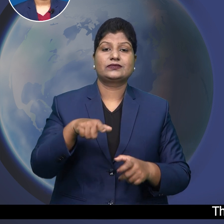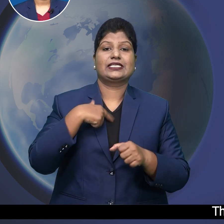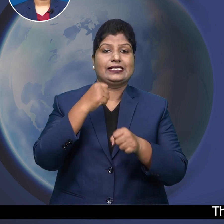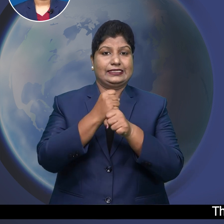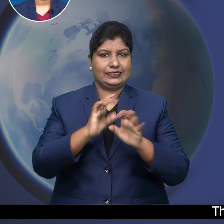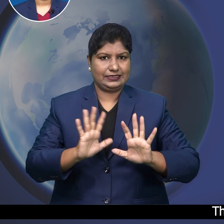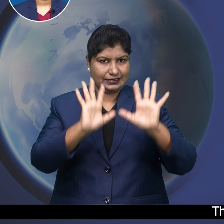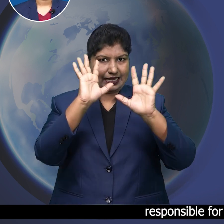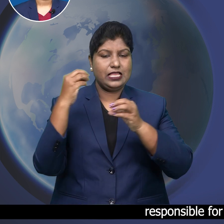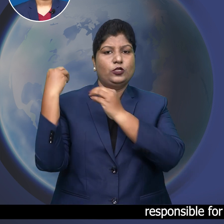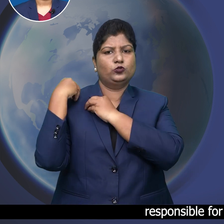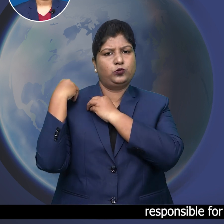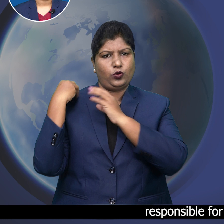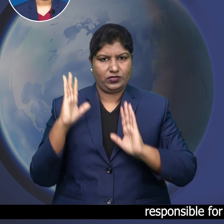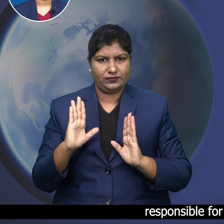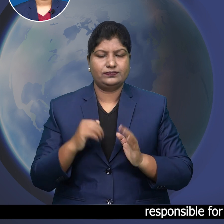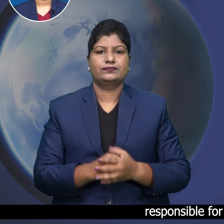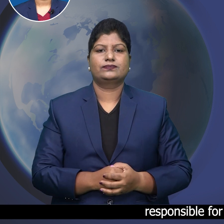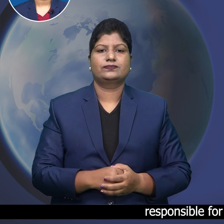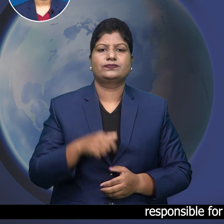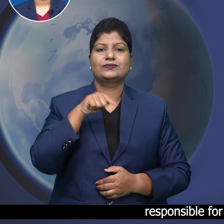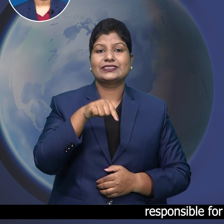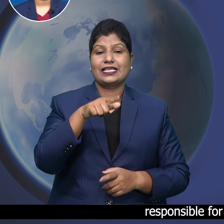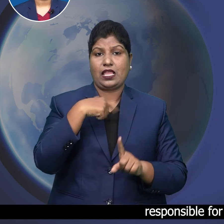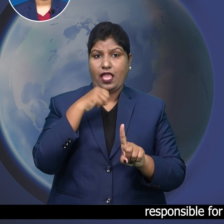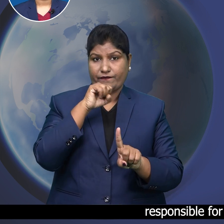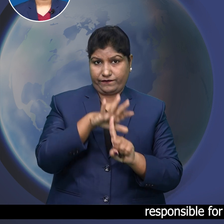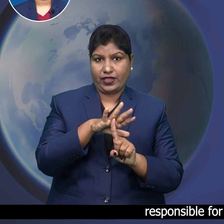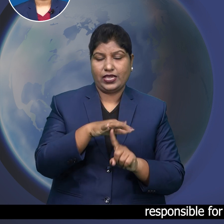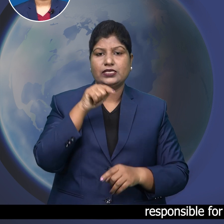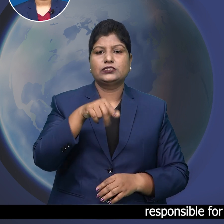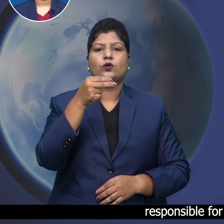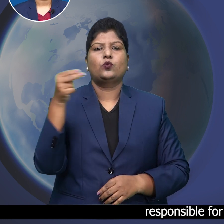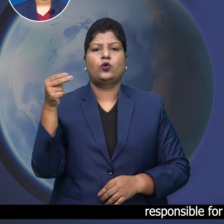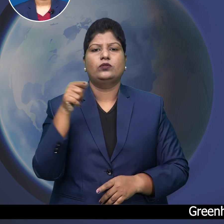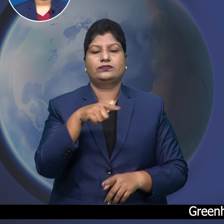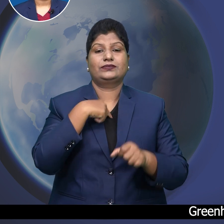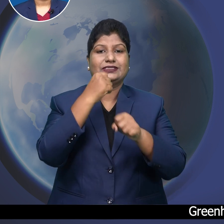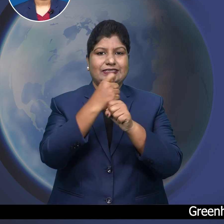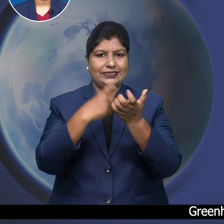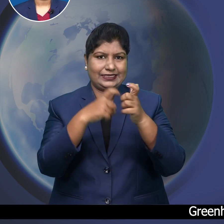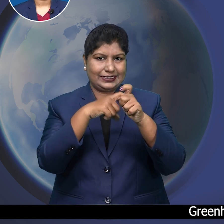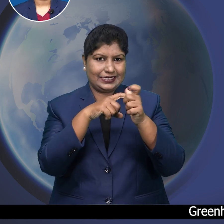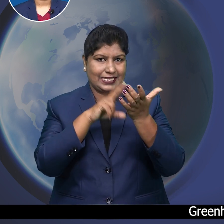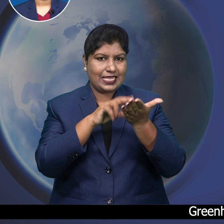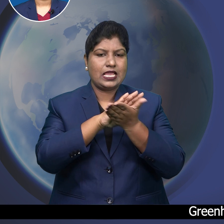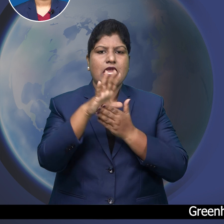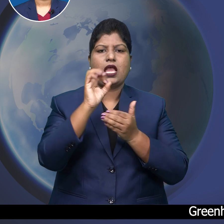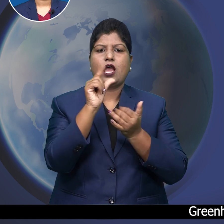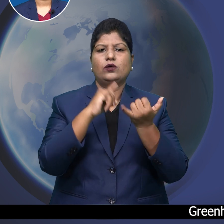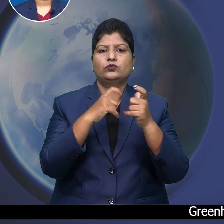The gases responsible for this effect are called greenhouse